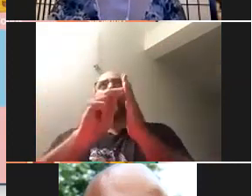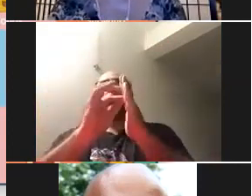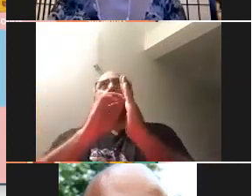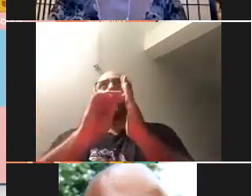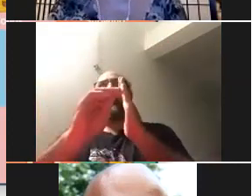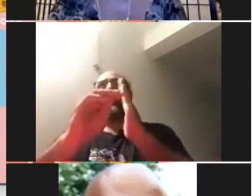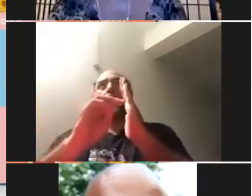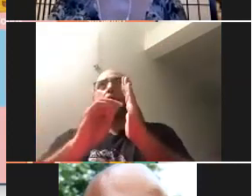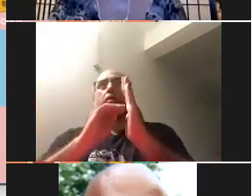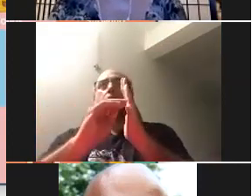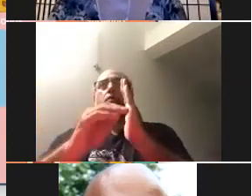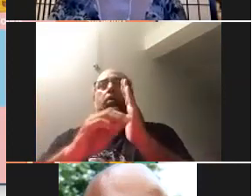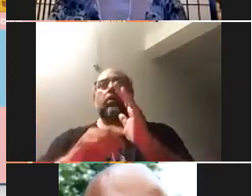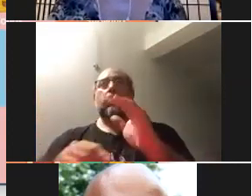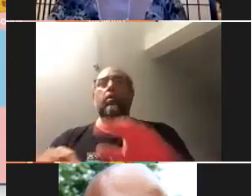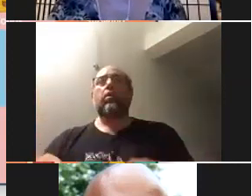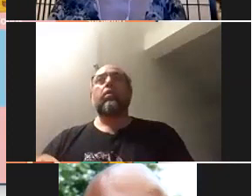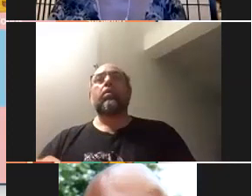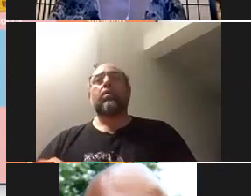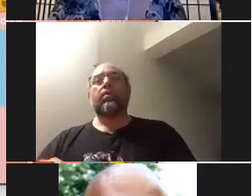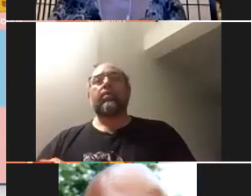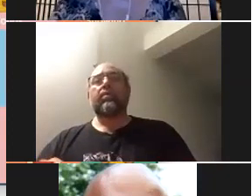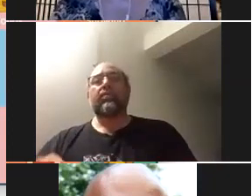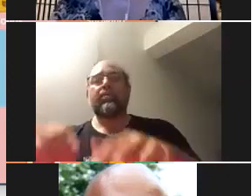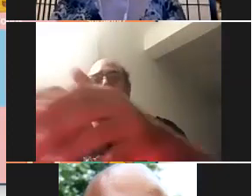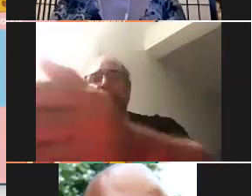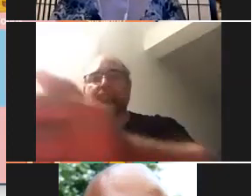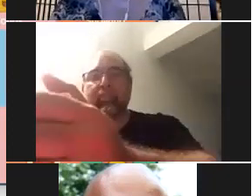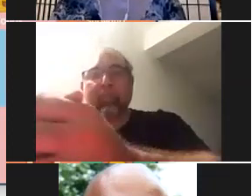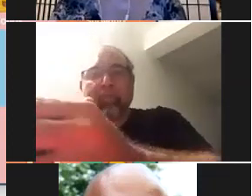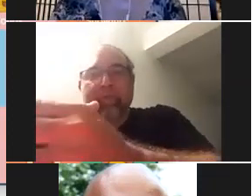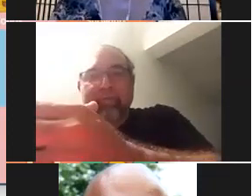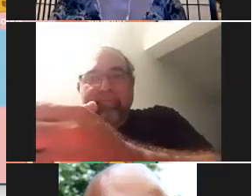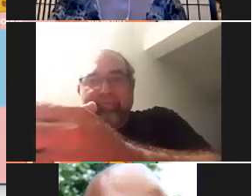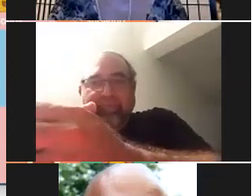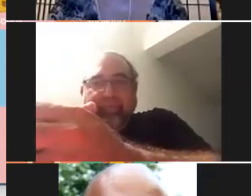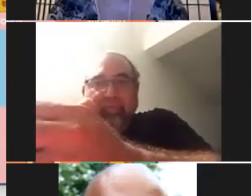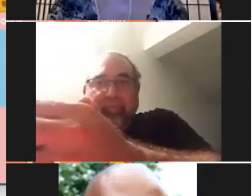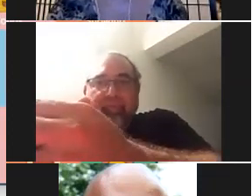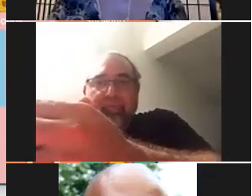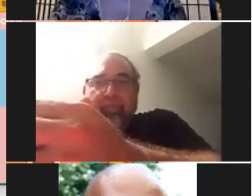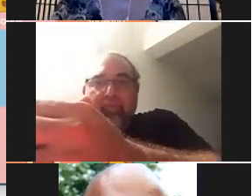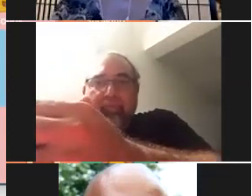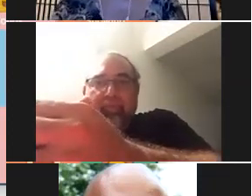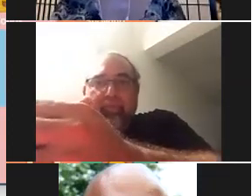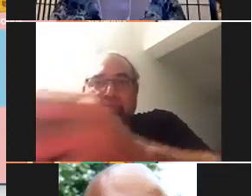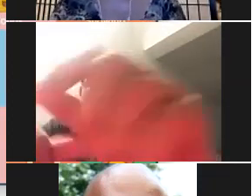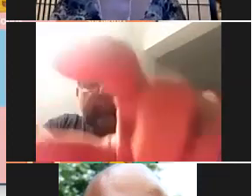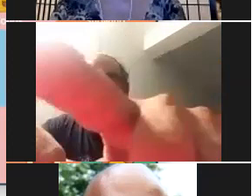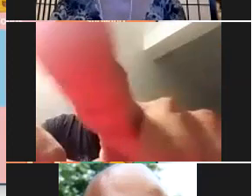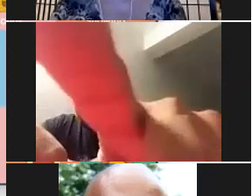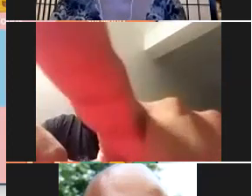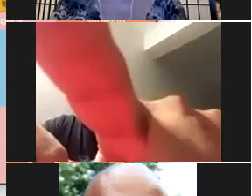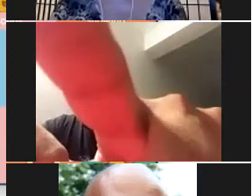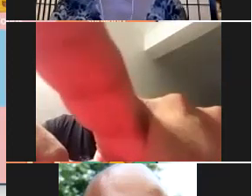easiest signs for me. I was like, oh, You know, have to practice Shameka, that. I got a question. Mm-hmm. When you were, because